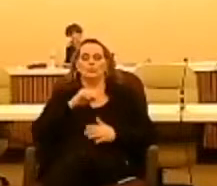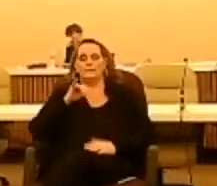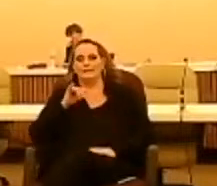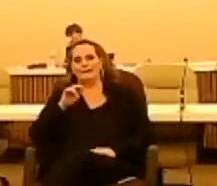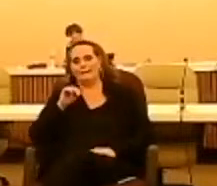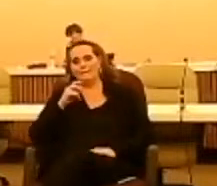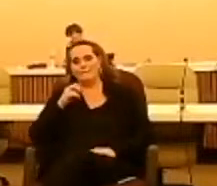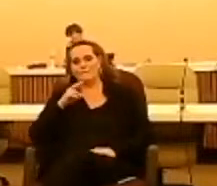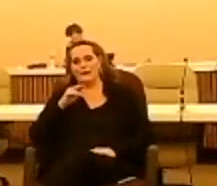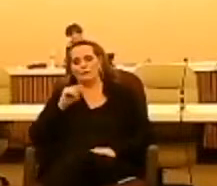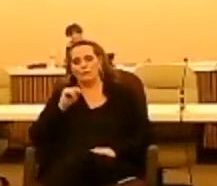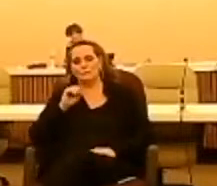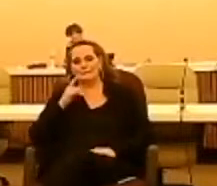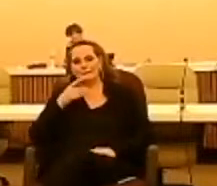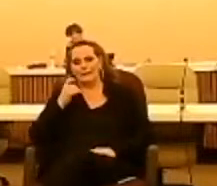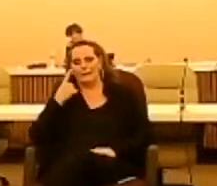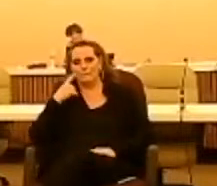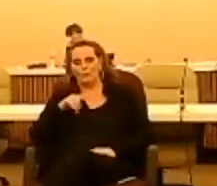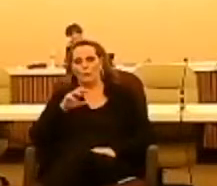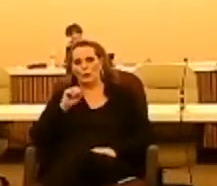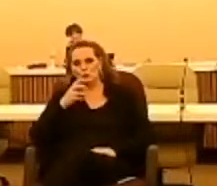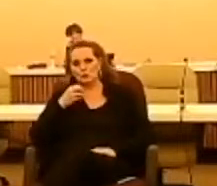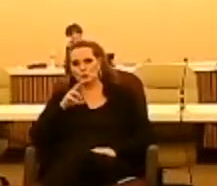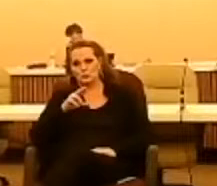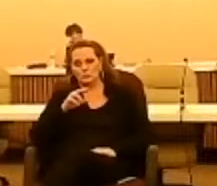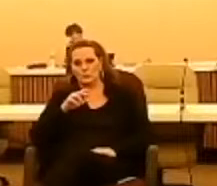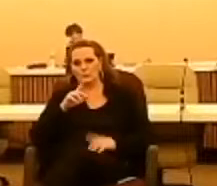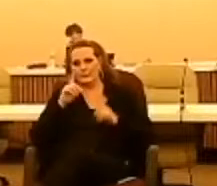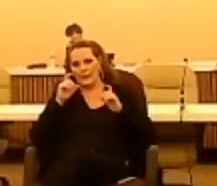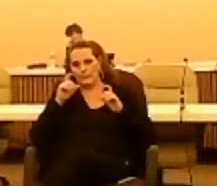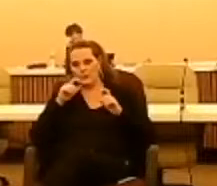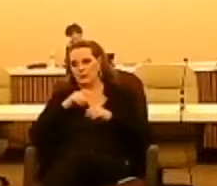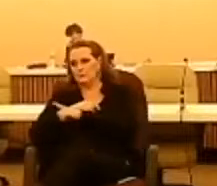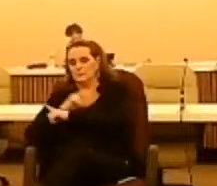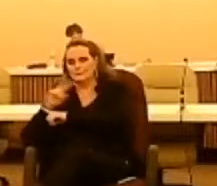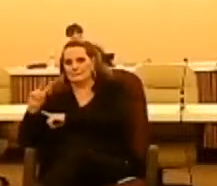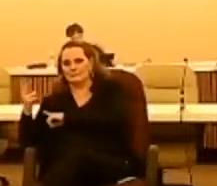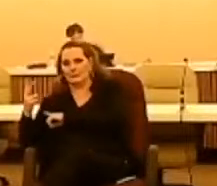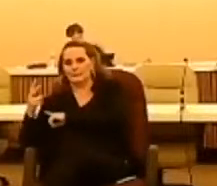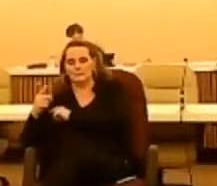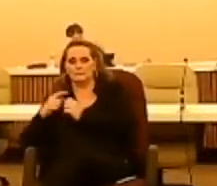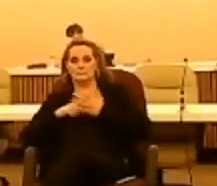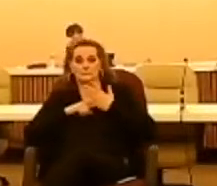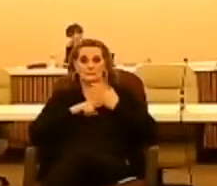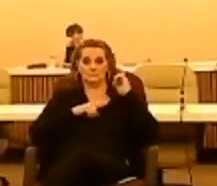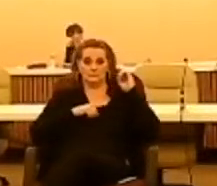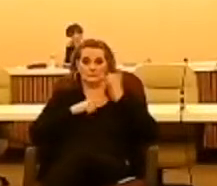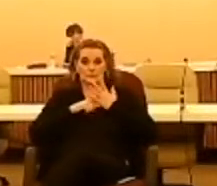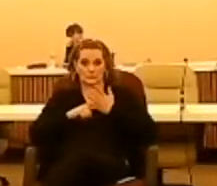pendant for the sewer camera. Seconded. Any further discussion?